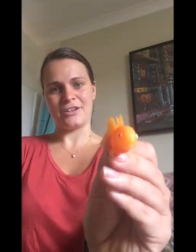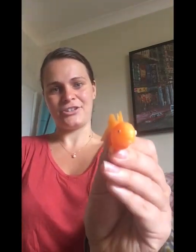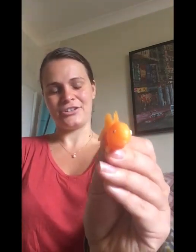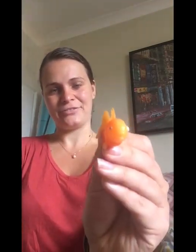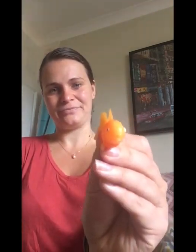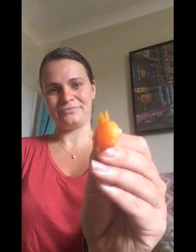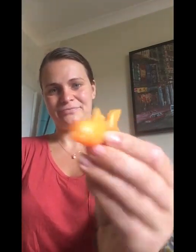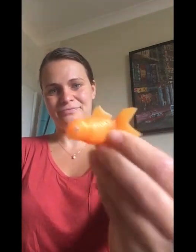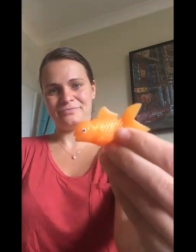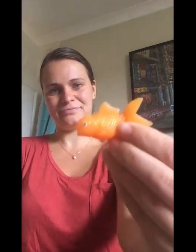fish.